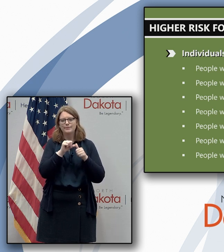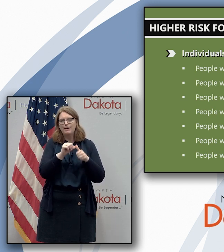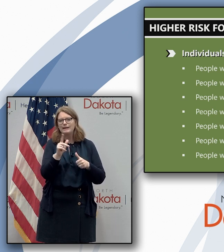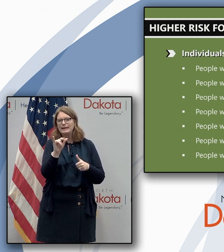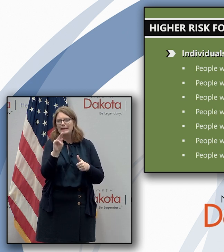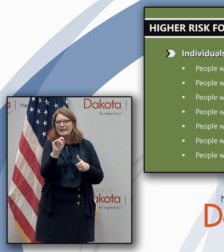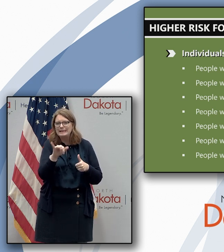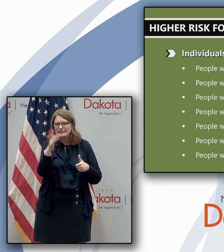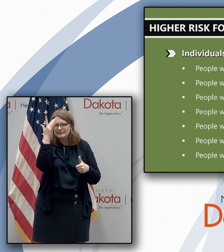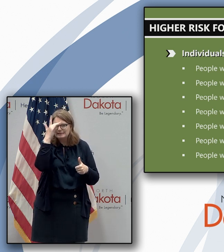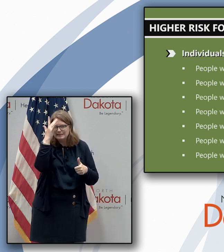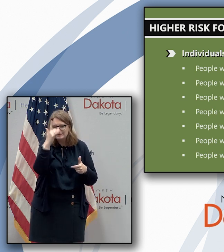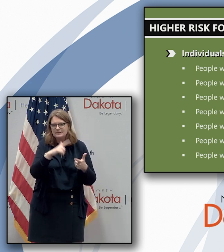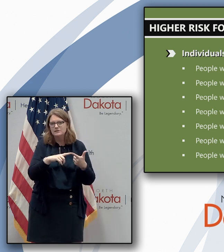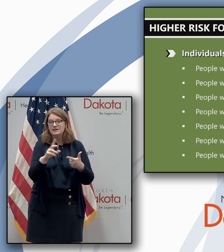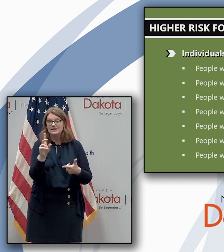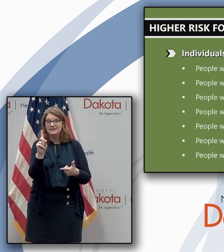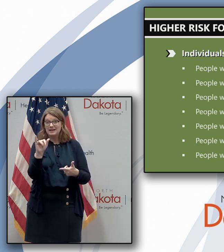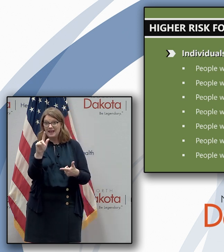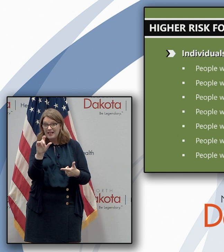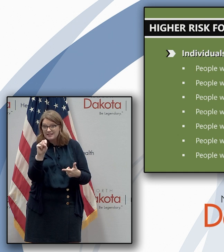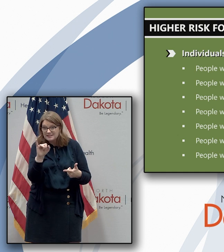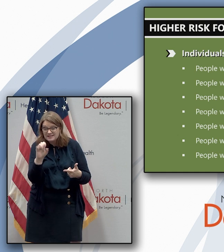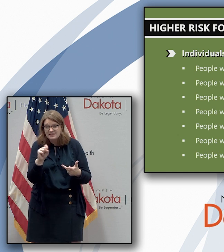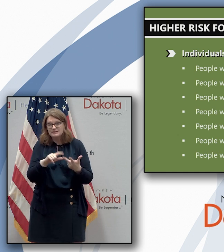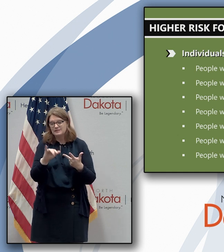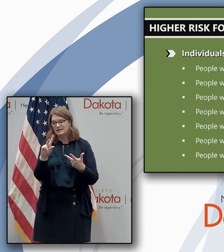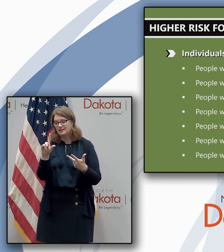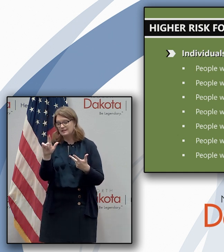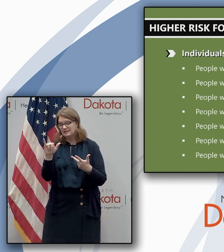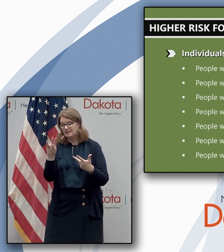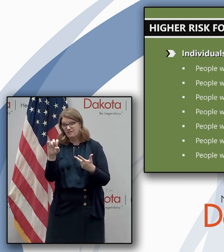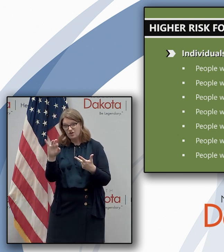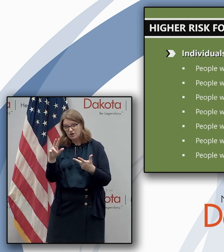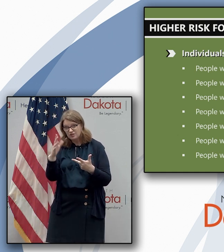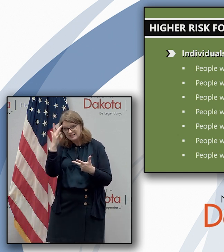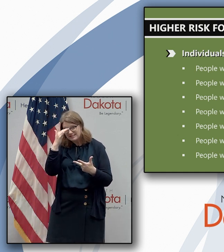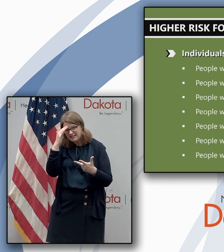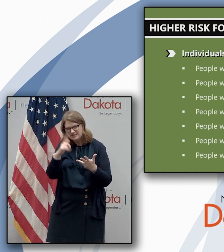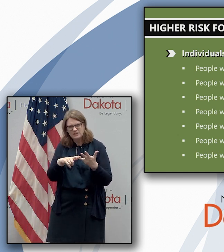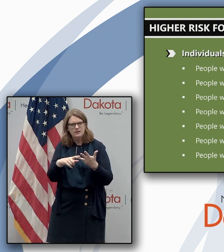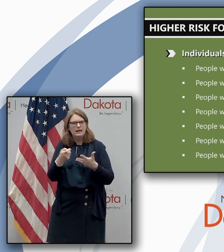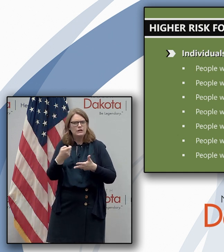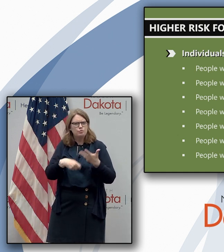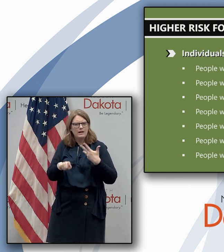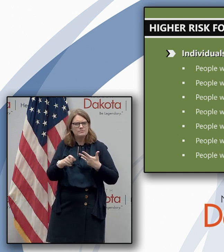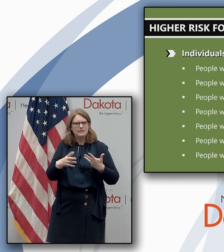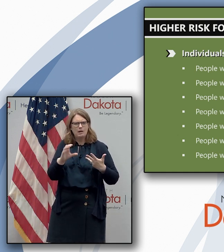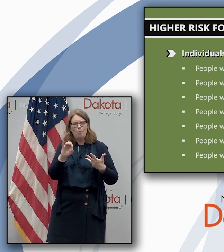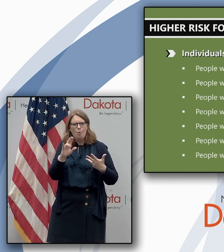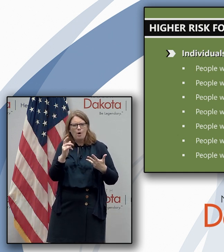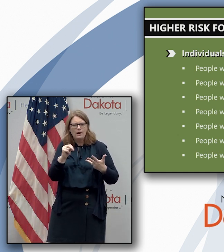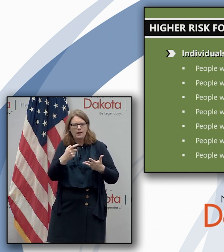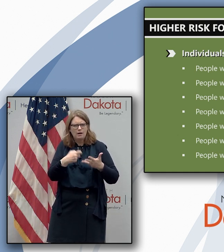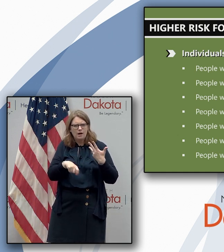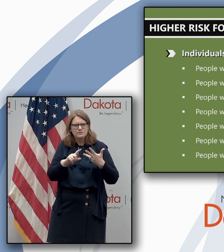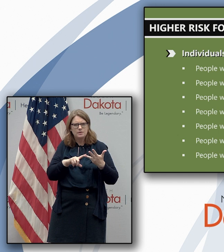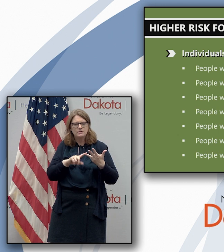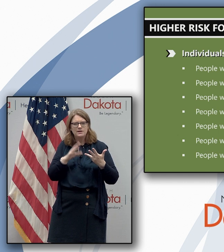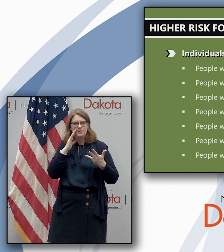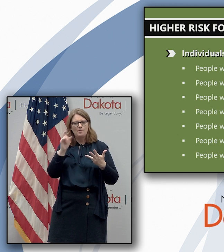kidney disease, people undergoing dialysis, people with liver disease, people who've had transplants that may have compromised